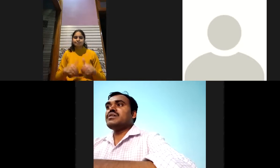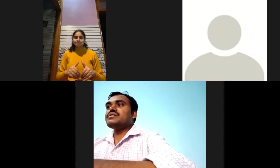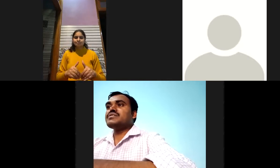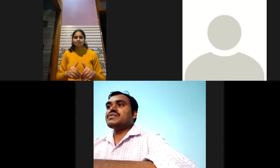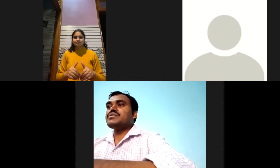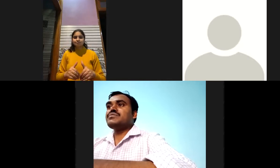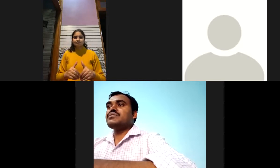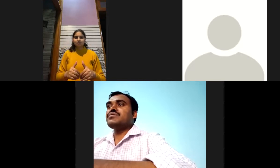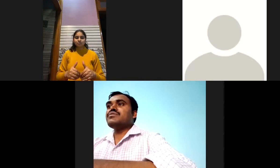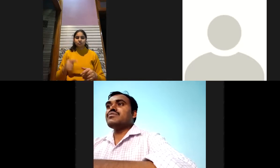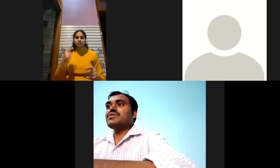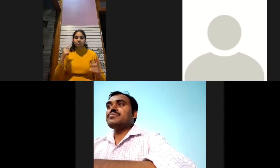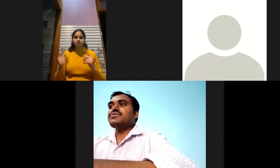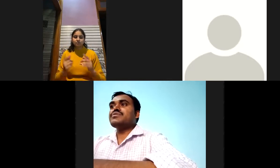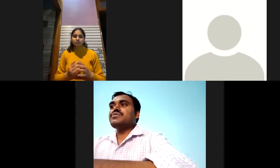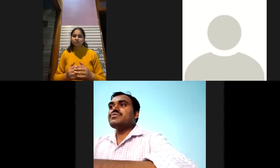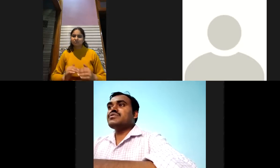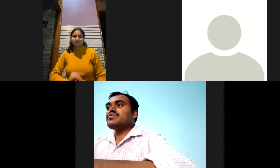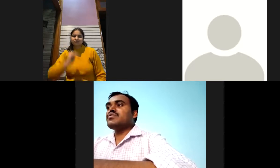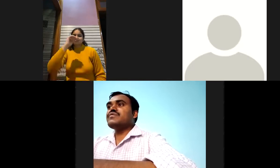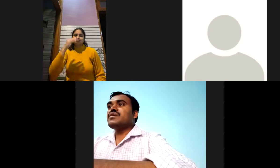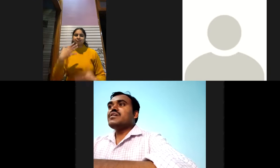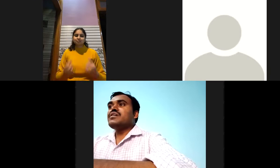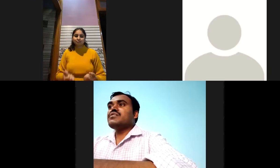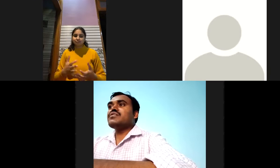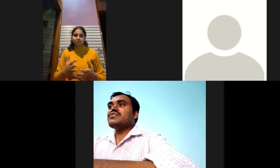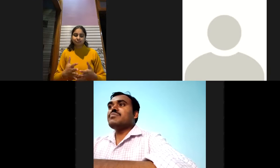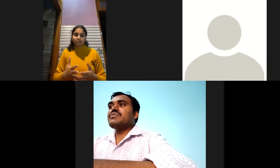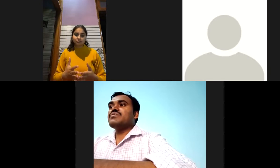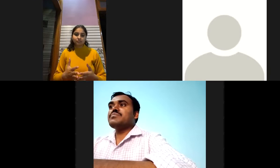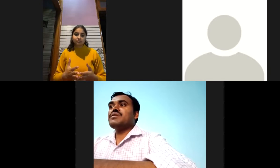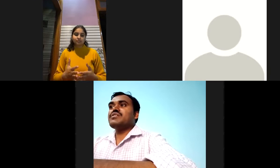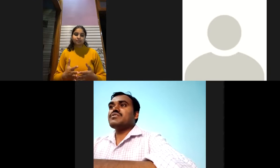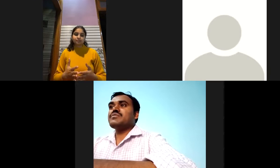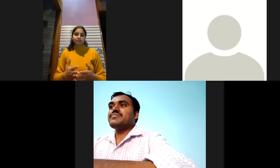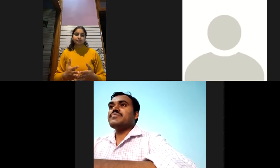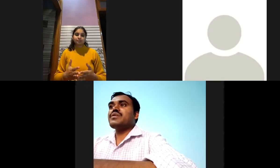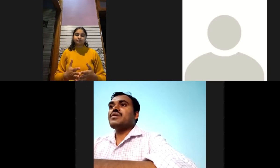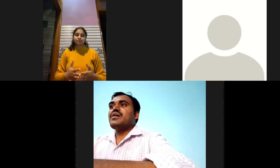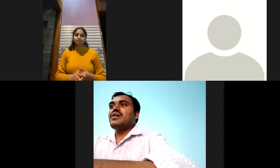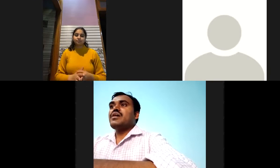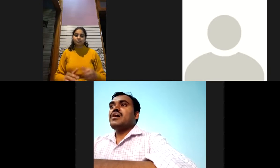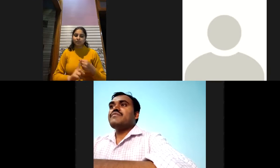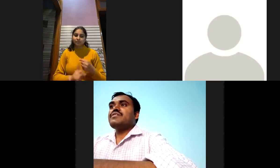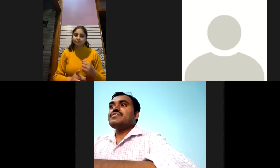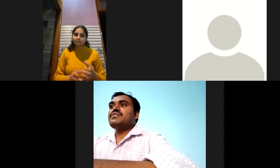unassumingly destructive. No grown-up person would think of his non-perishable nature. After his third